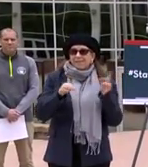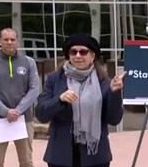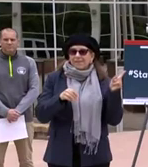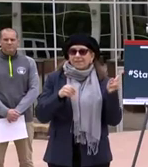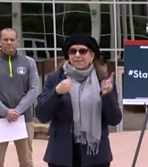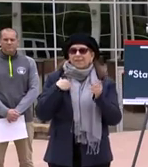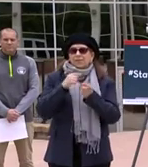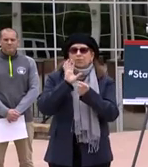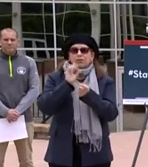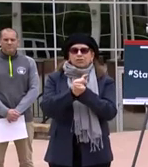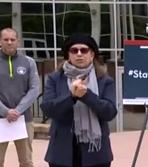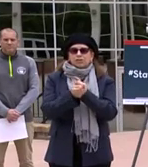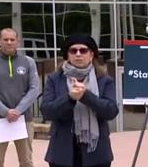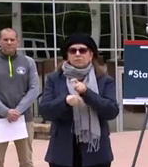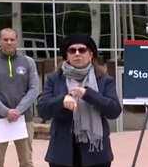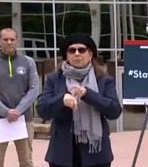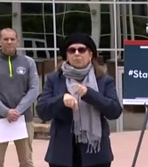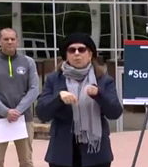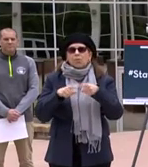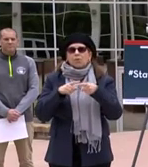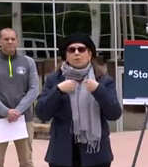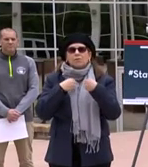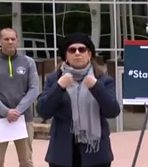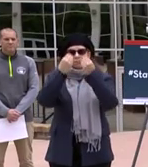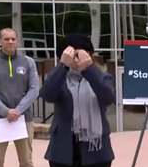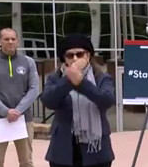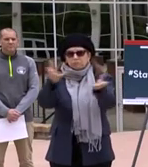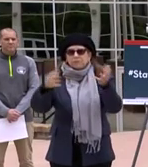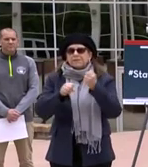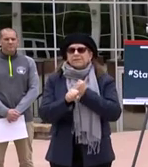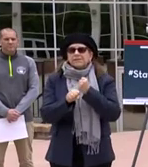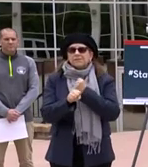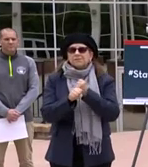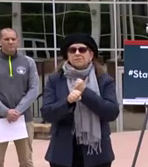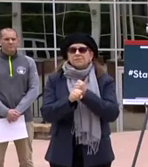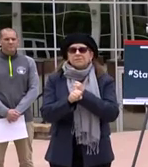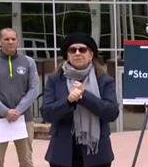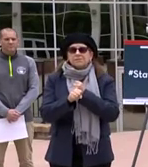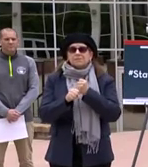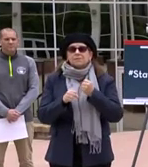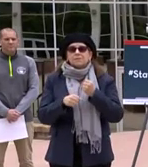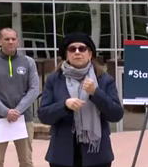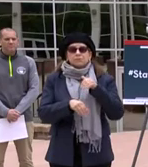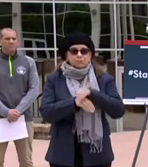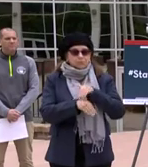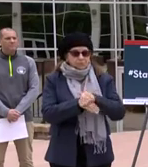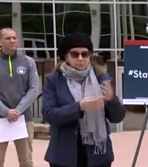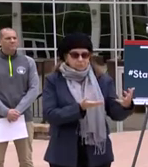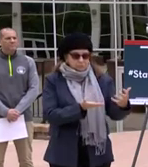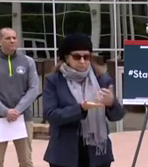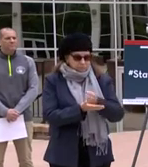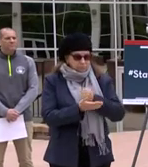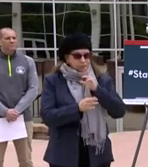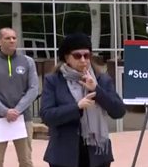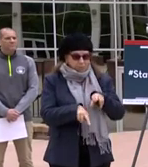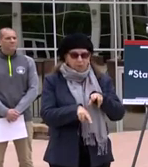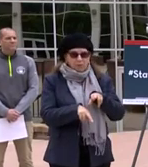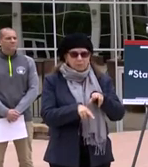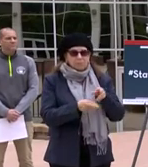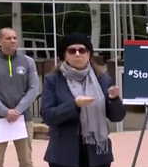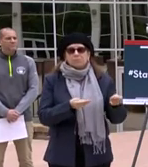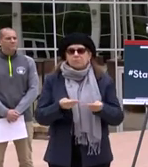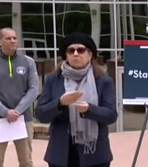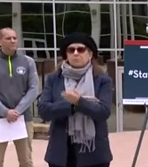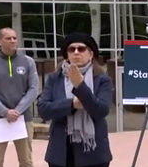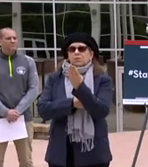times, we will begin that tomorrow. We will have a report tonight, and that report will only be on